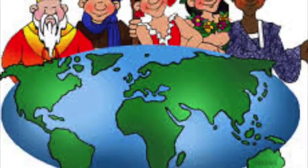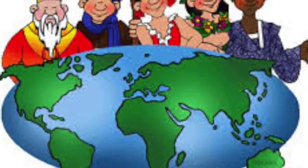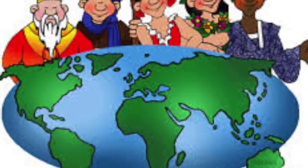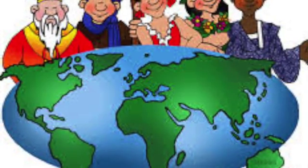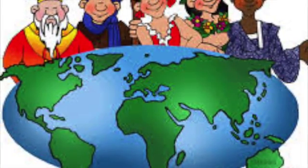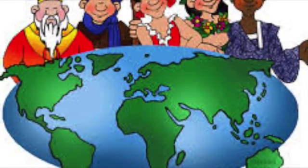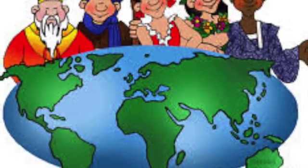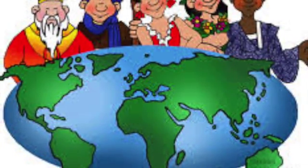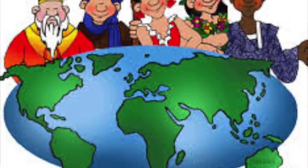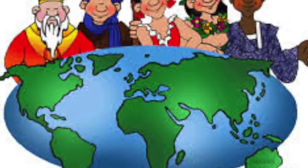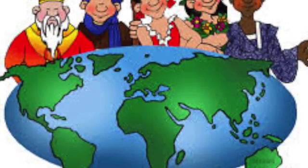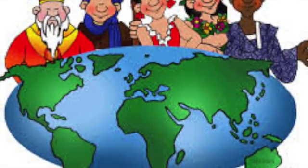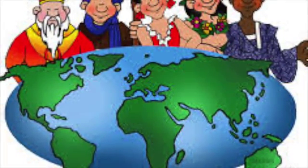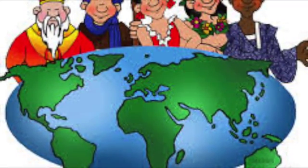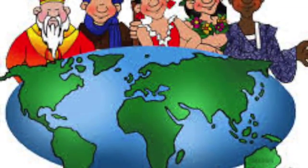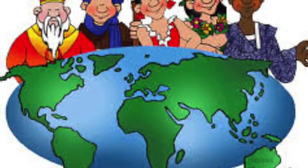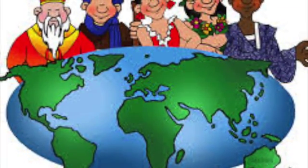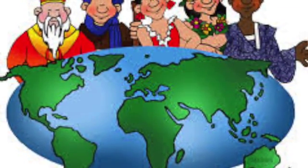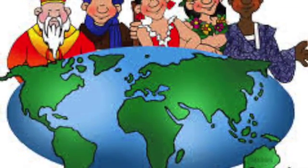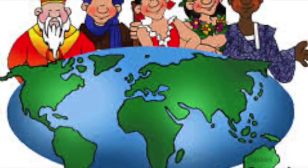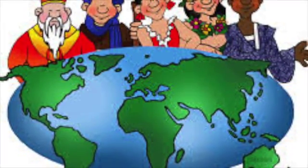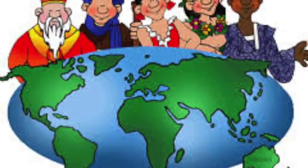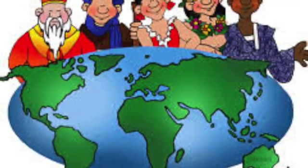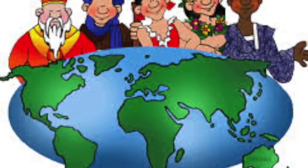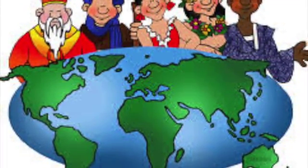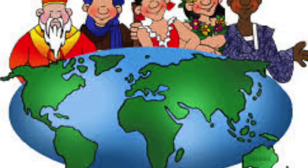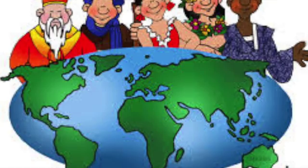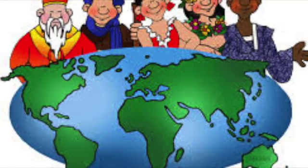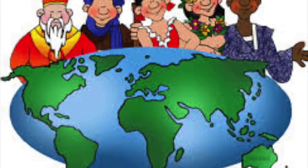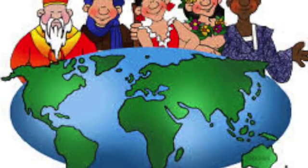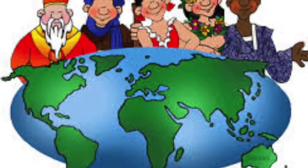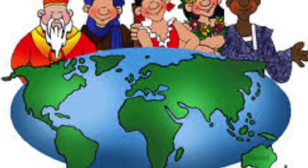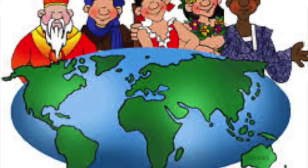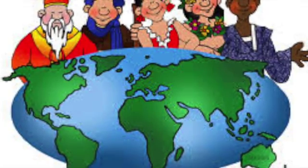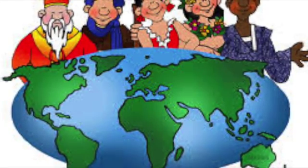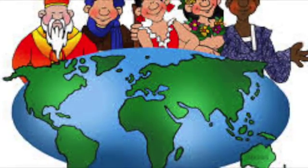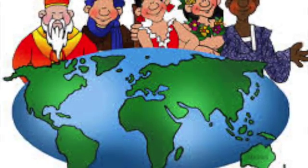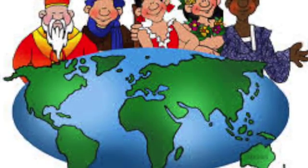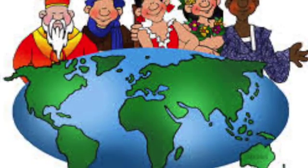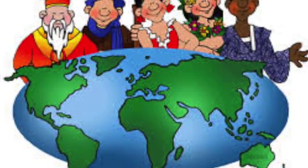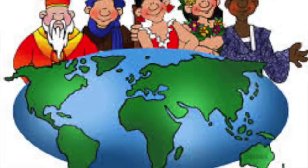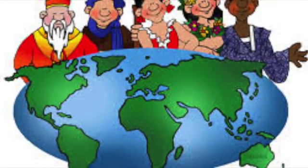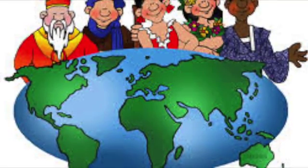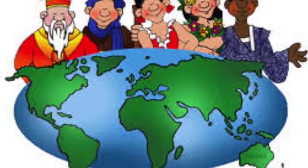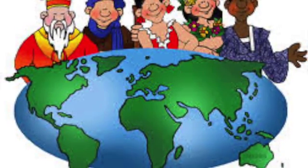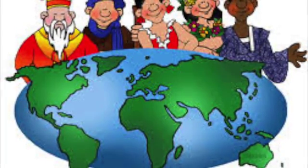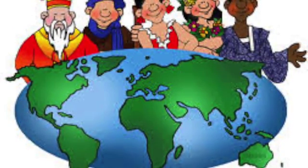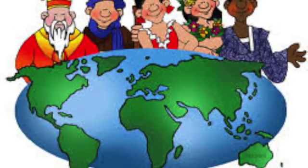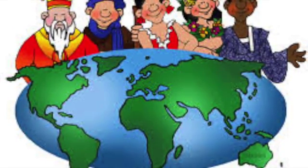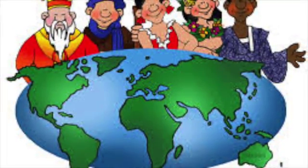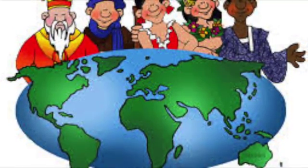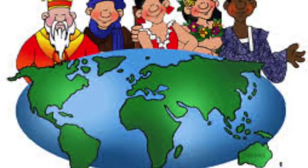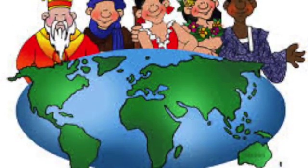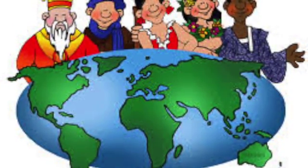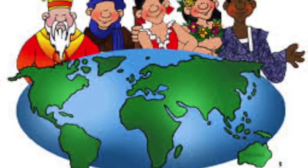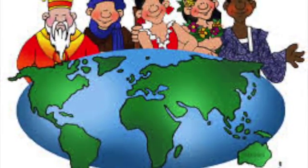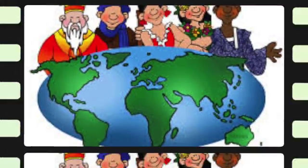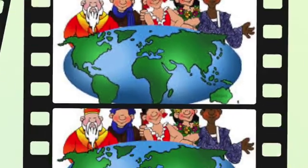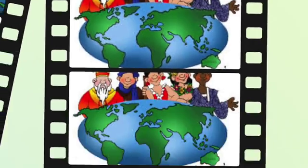that I decided to take in high school. It's kind of ironic, actually, because I made the decision to take American Sign